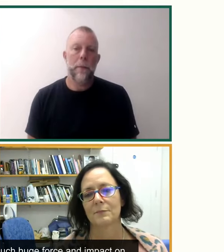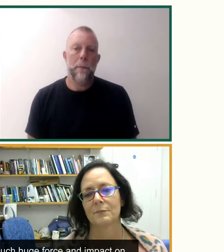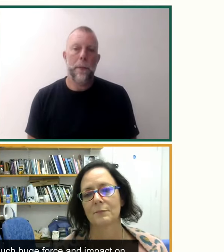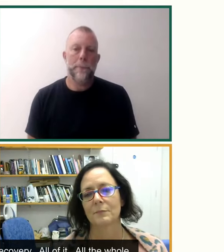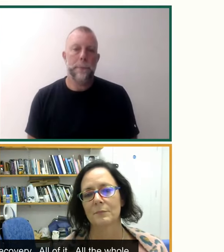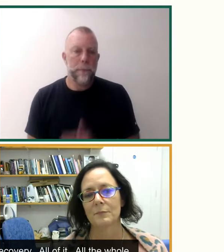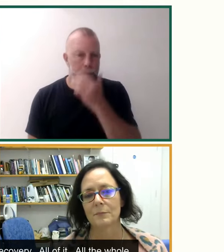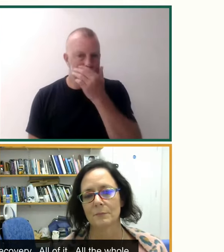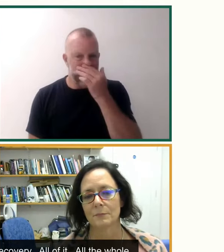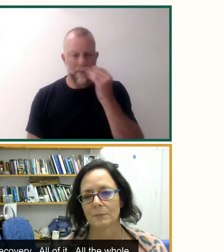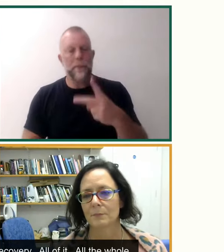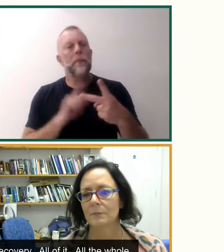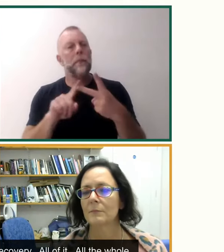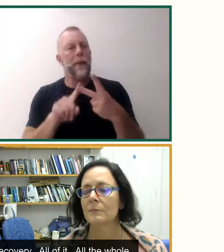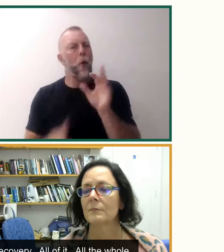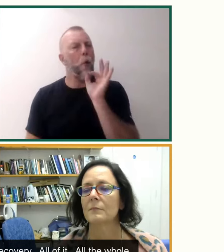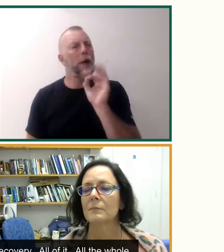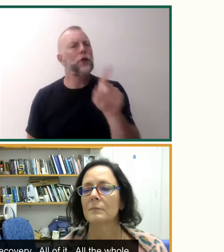There's a question here about